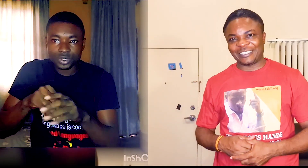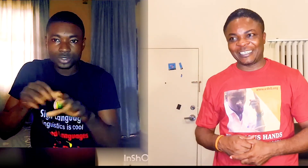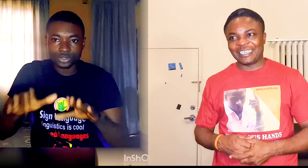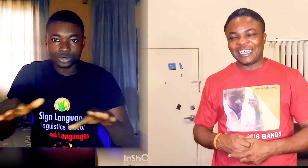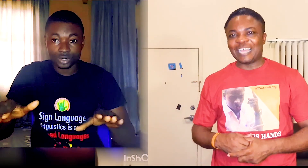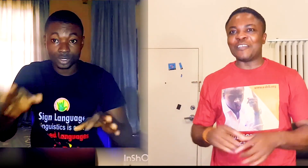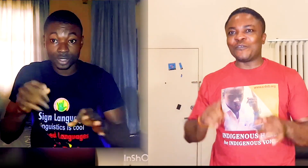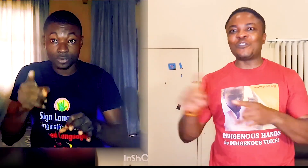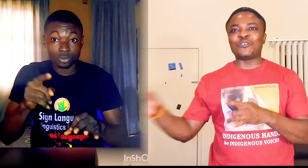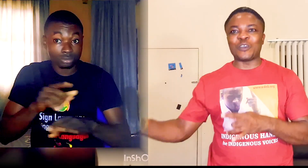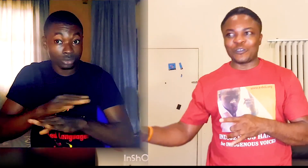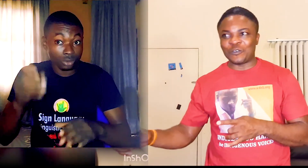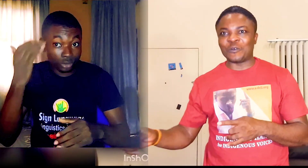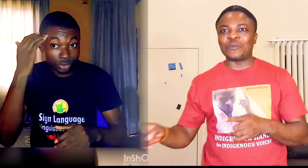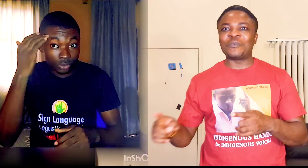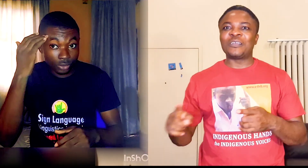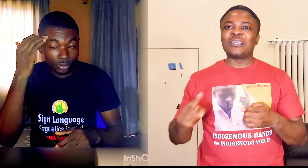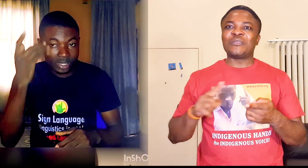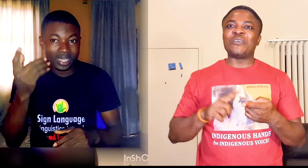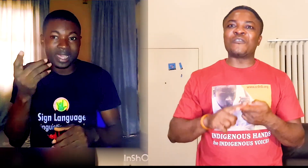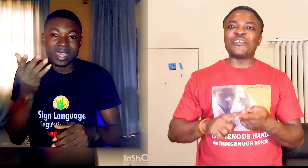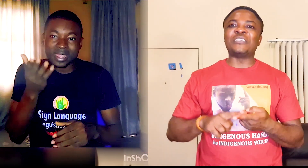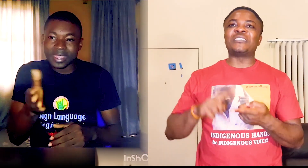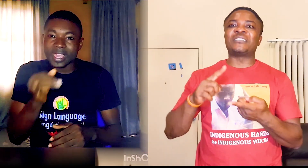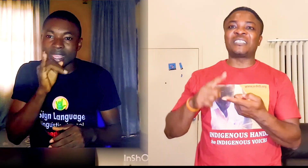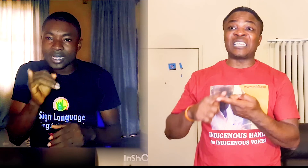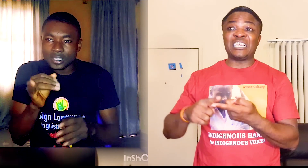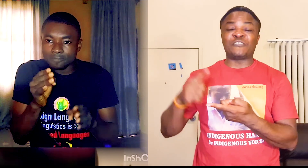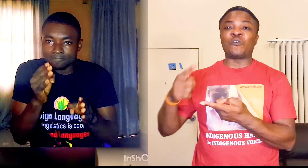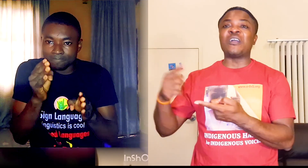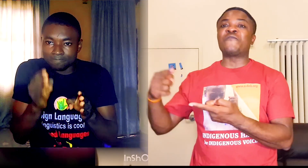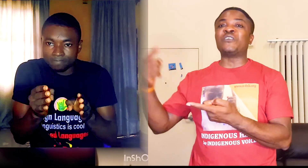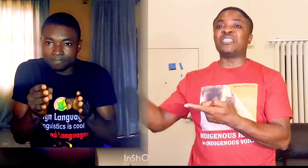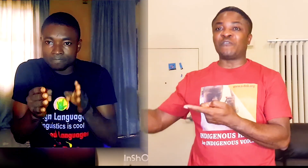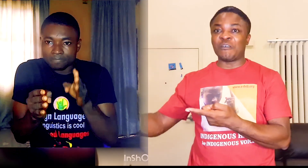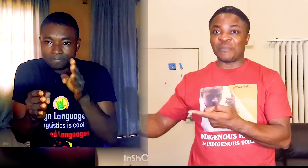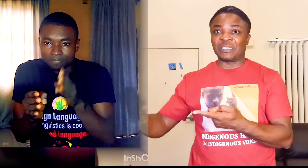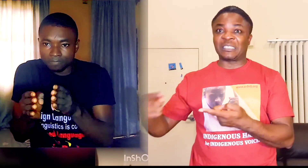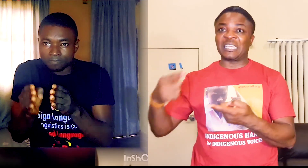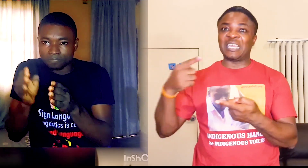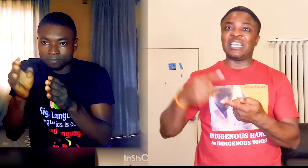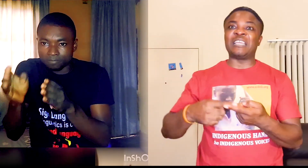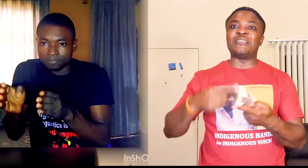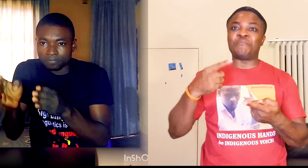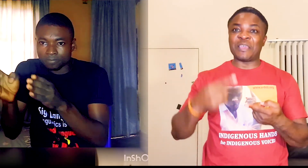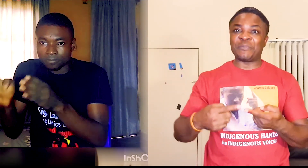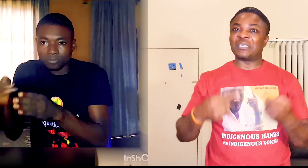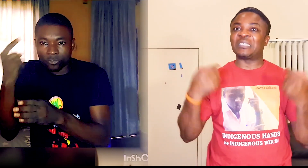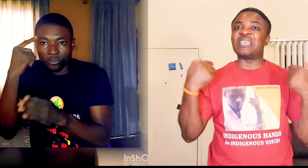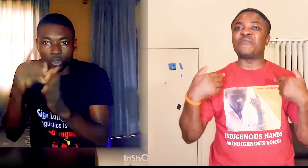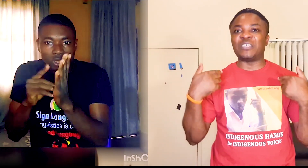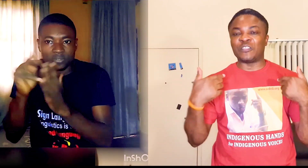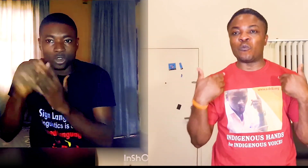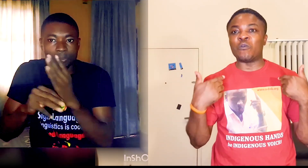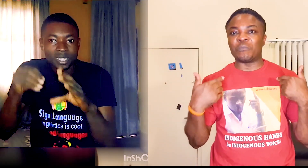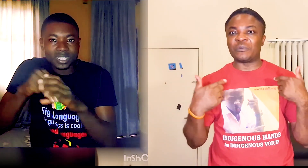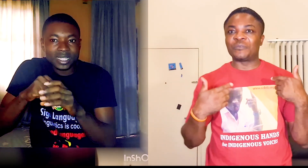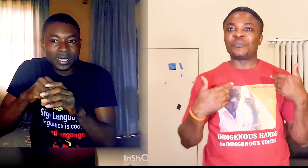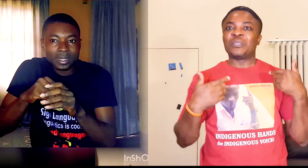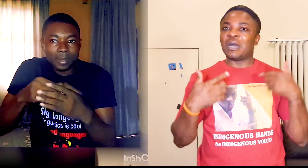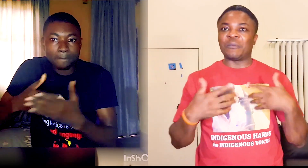children. And if you do not know, there is stage for every development in babies, even in